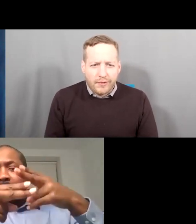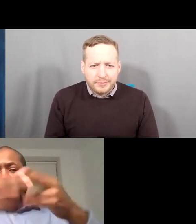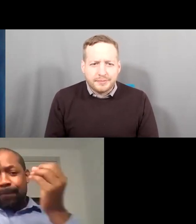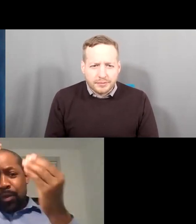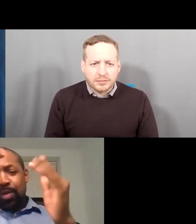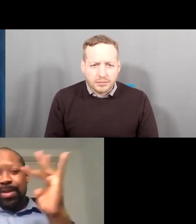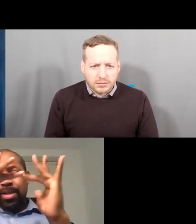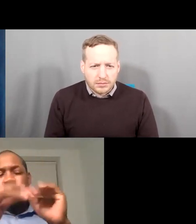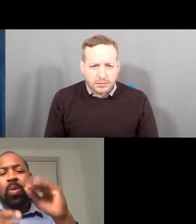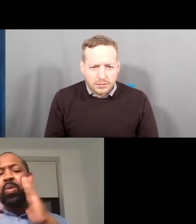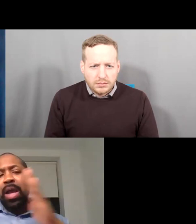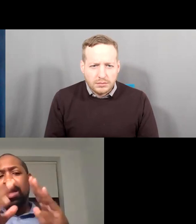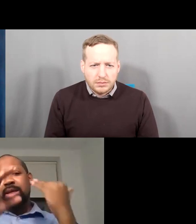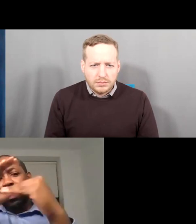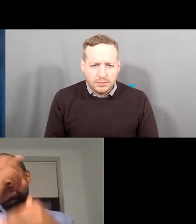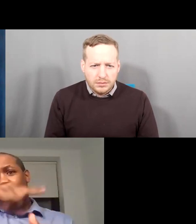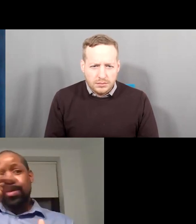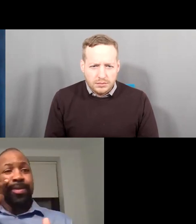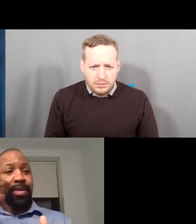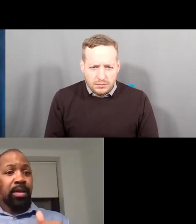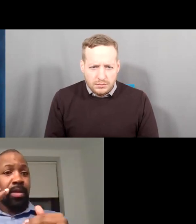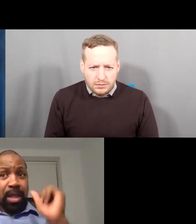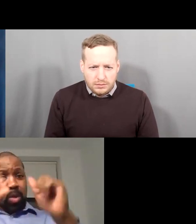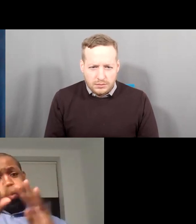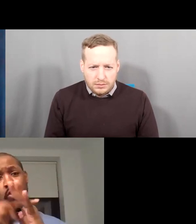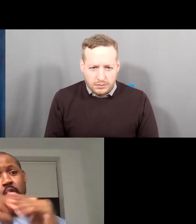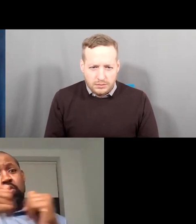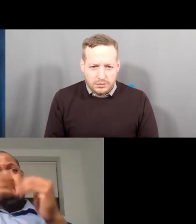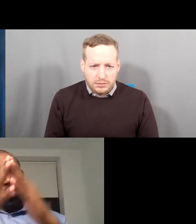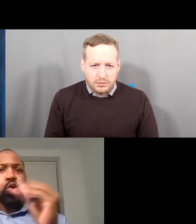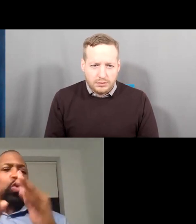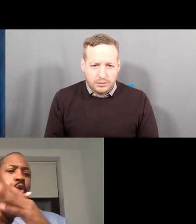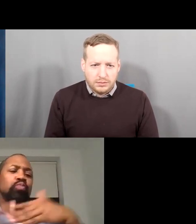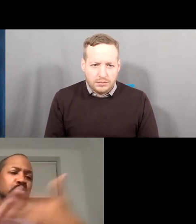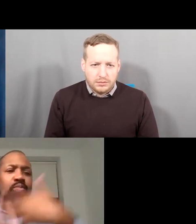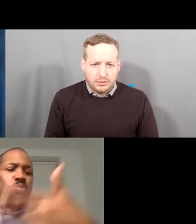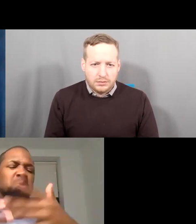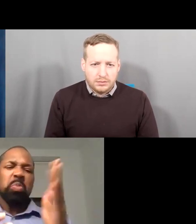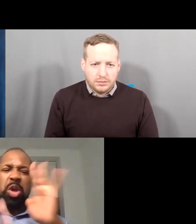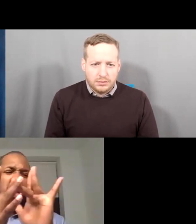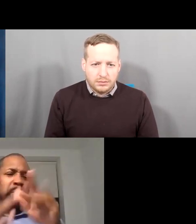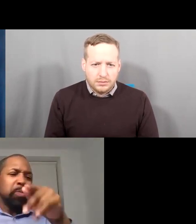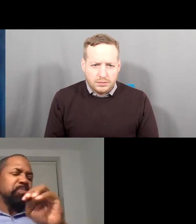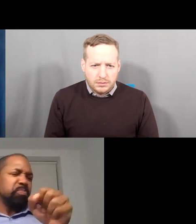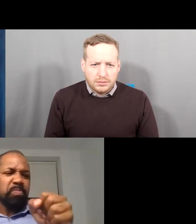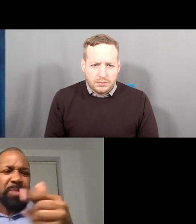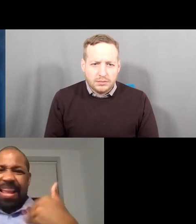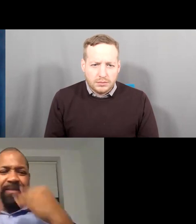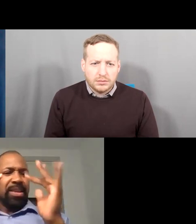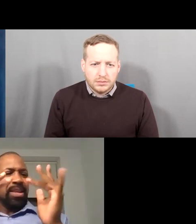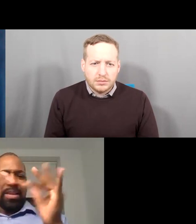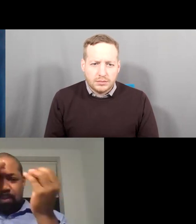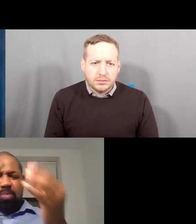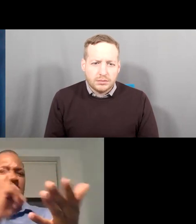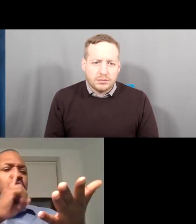about that, and the committee name, how we're going to name it, and when it'll be established, but it is in